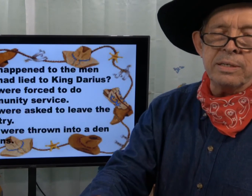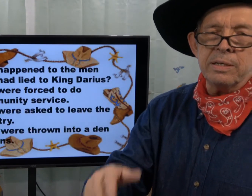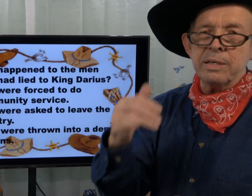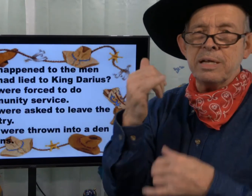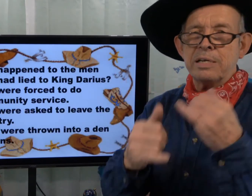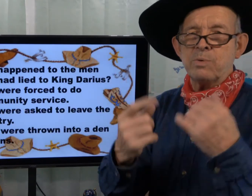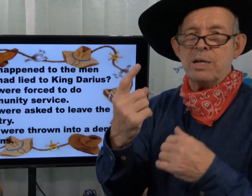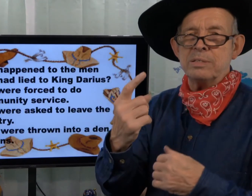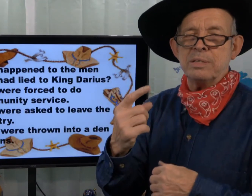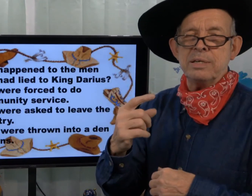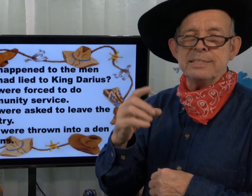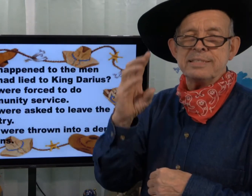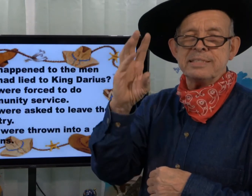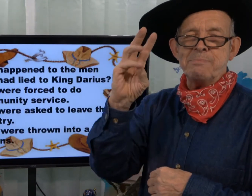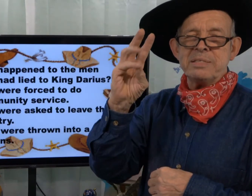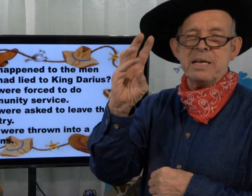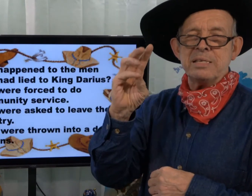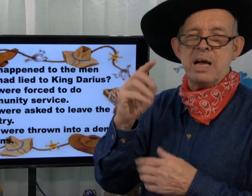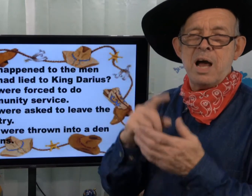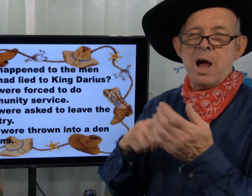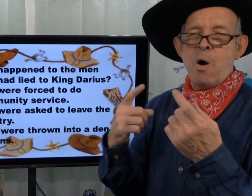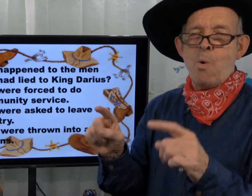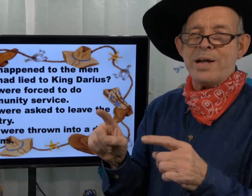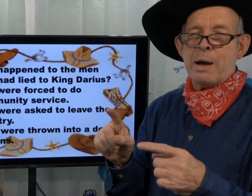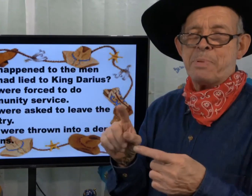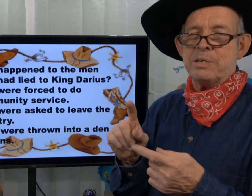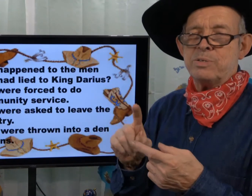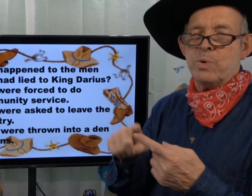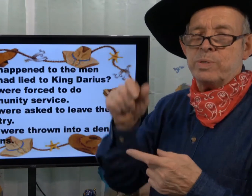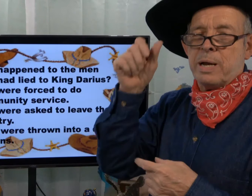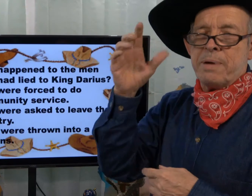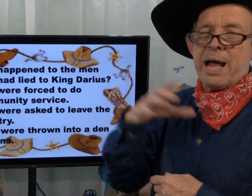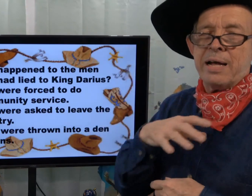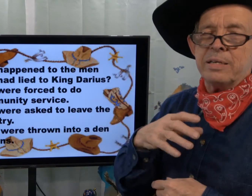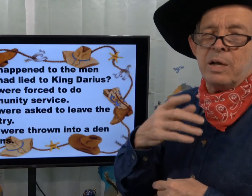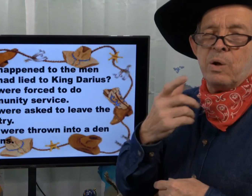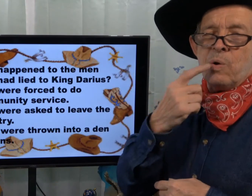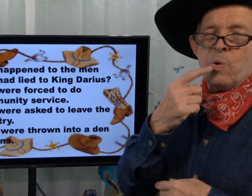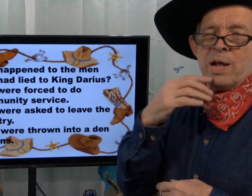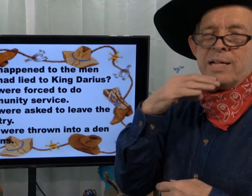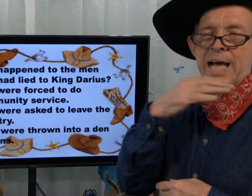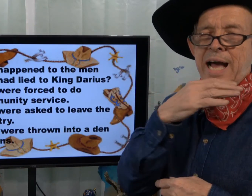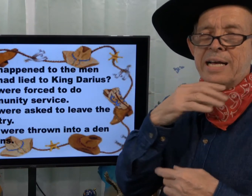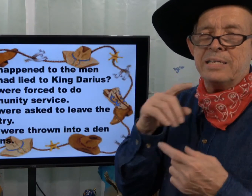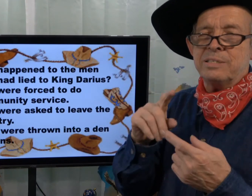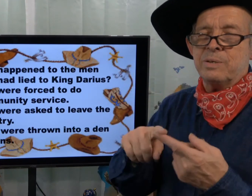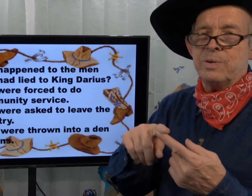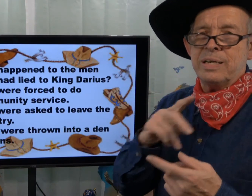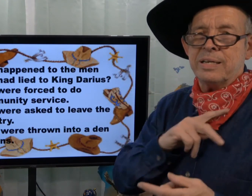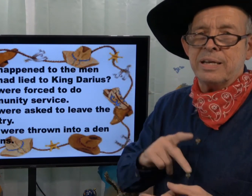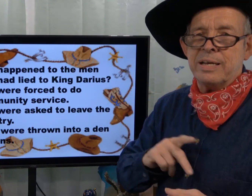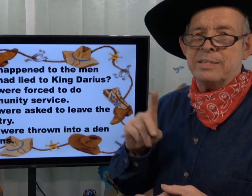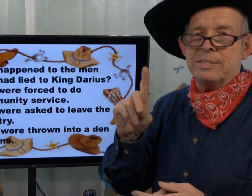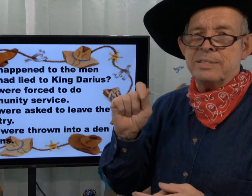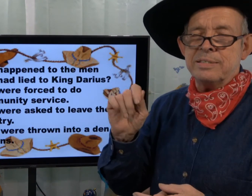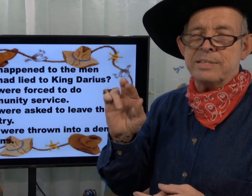The last one. Simon said, what happened to the man who had lied to King